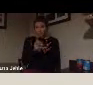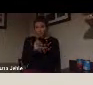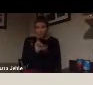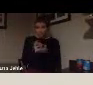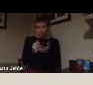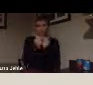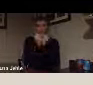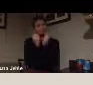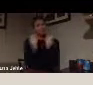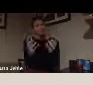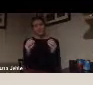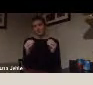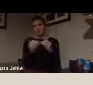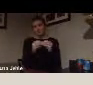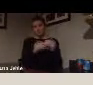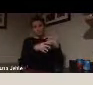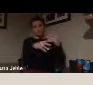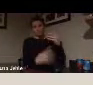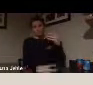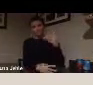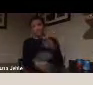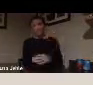there's a lot more.